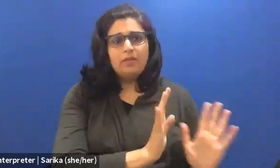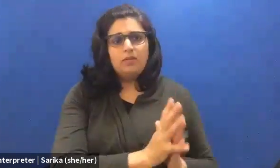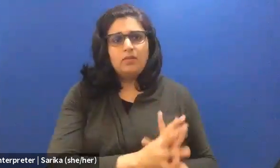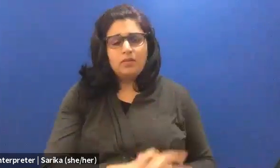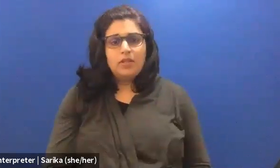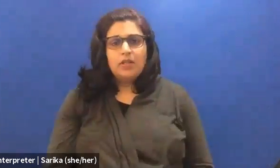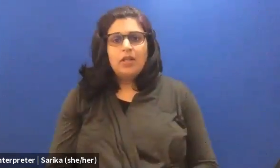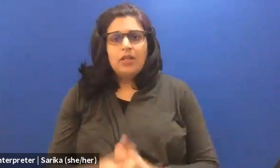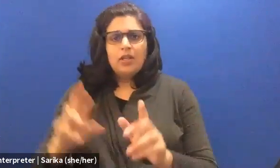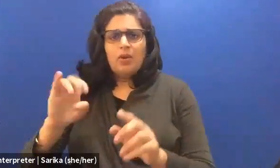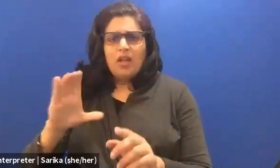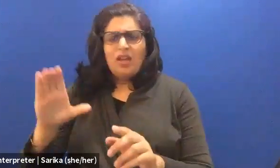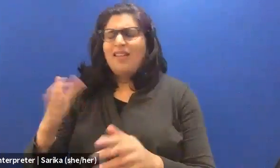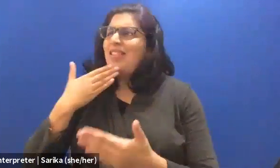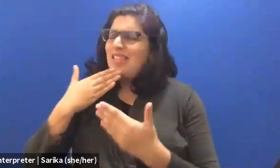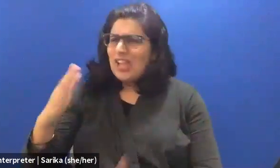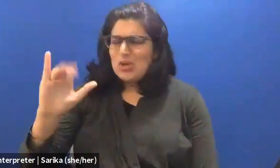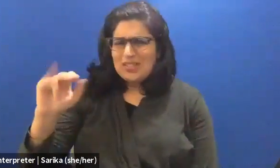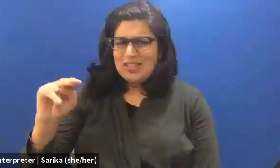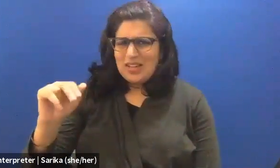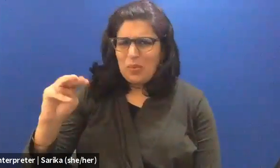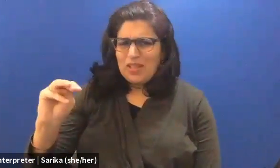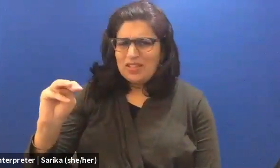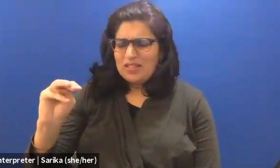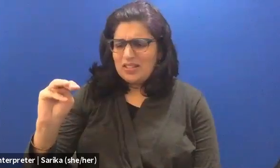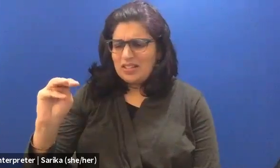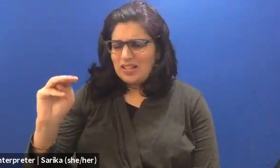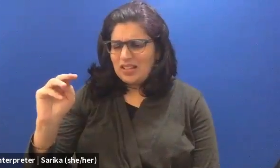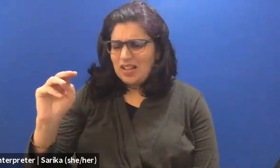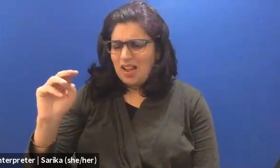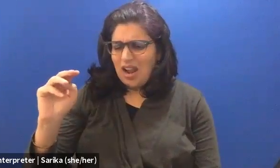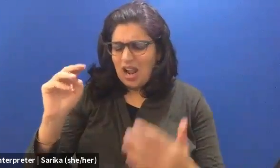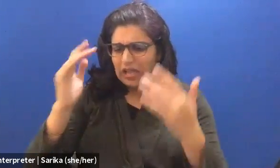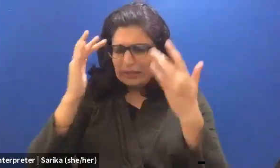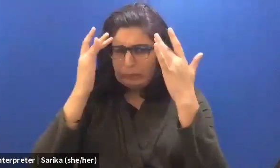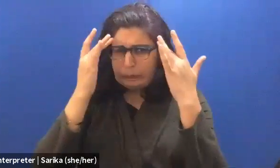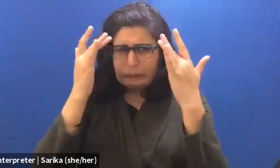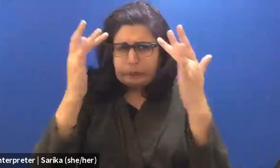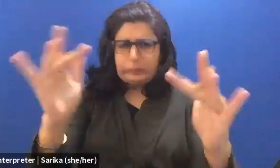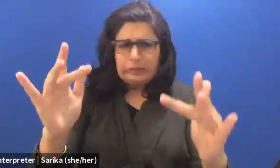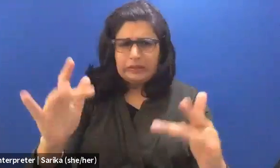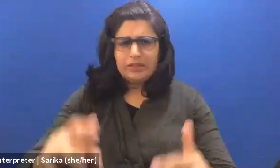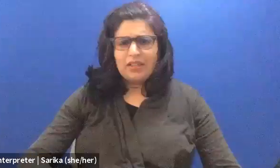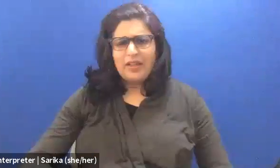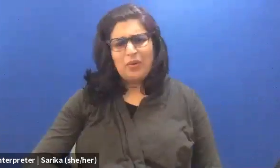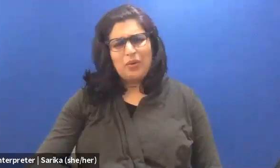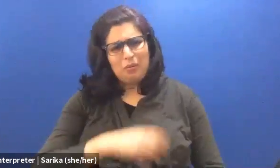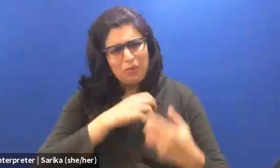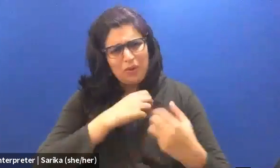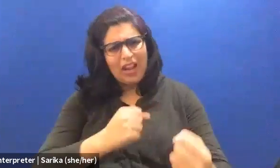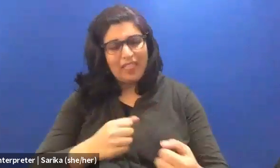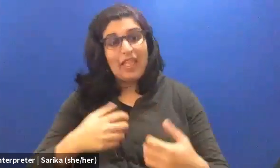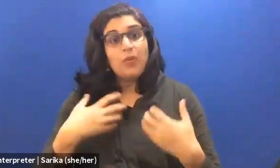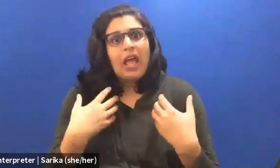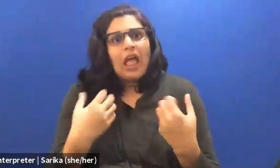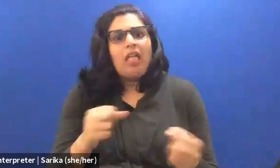I want to thank you, Cinnamon. That is really smart and really brave. That was a healthy risk. When you have people that have